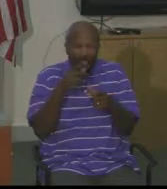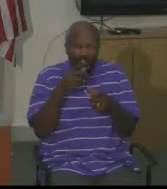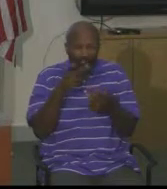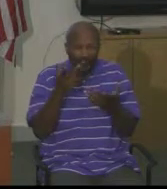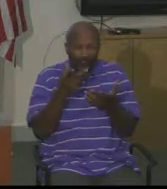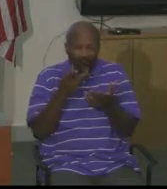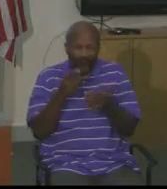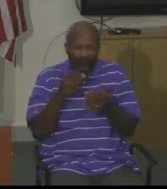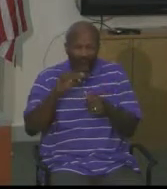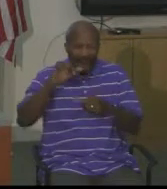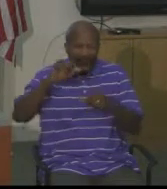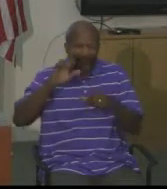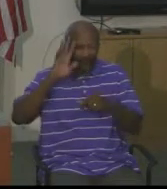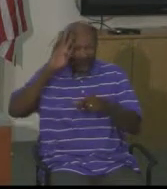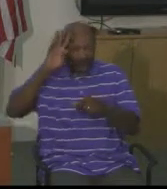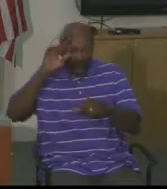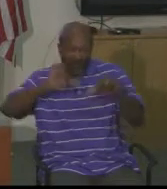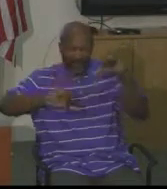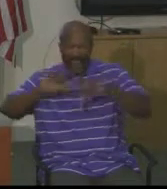As far as the kind of...